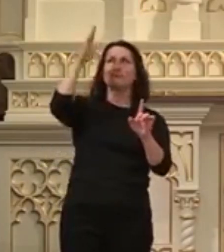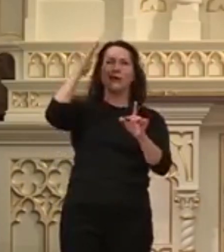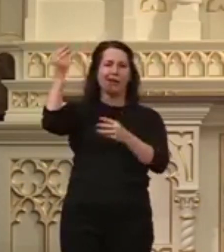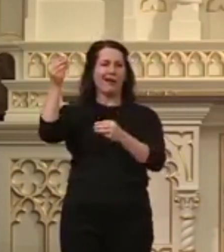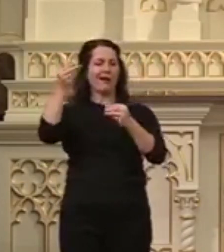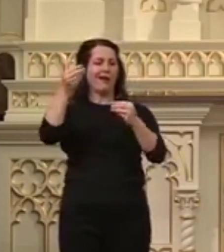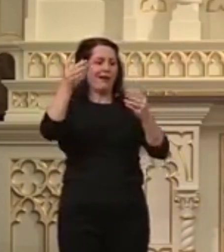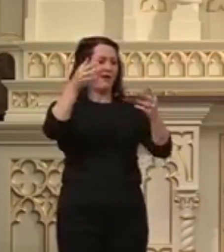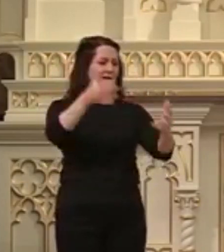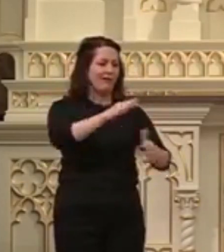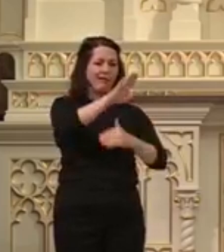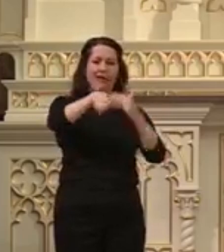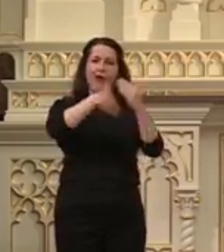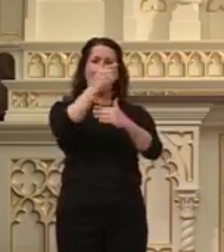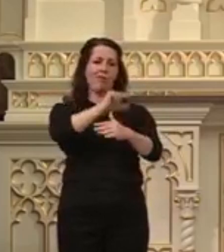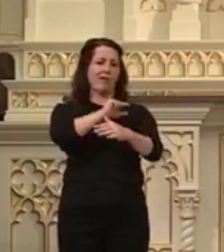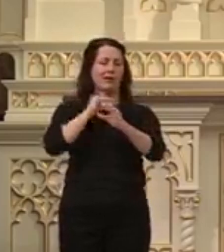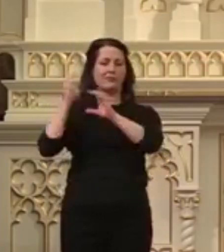of us all.